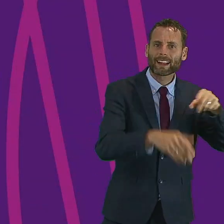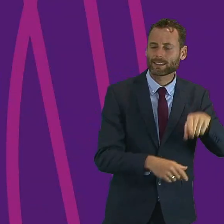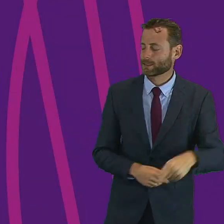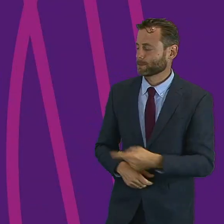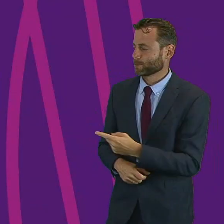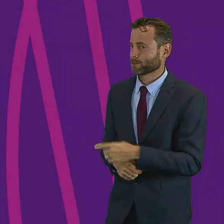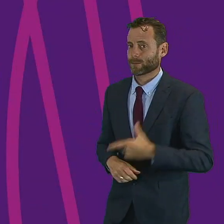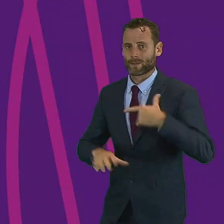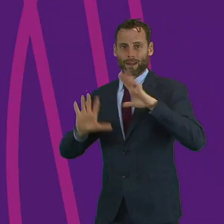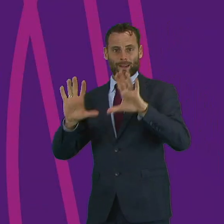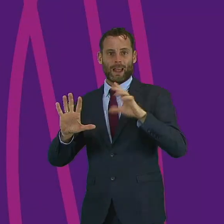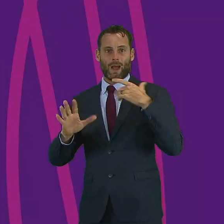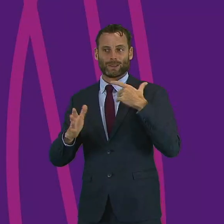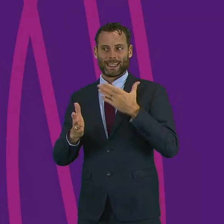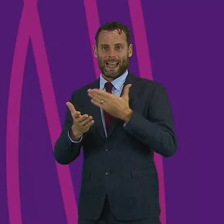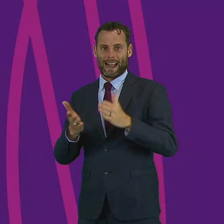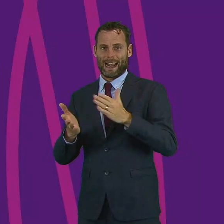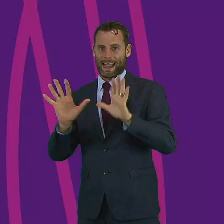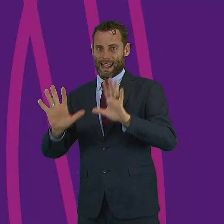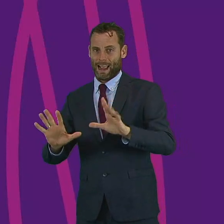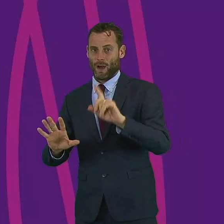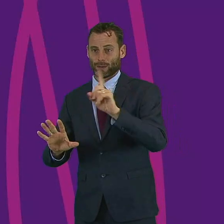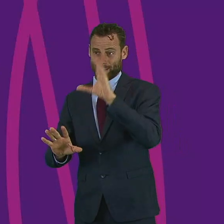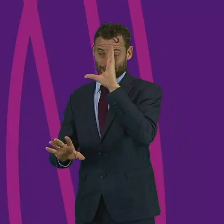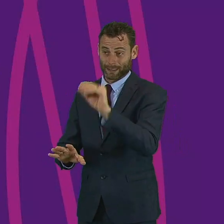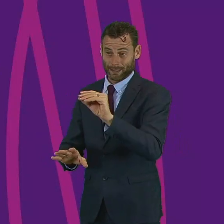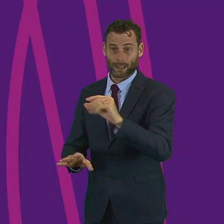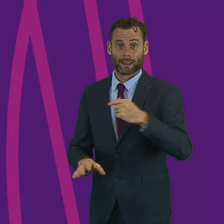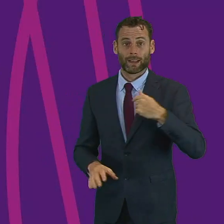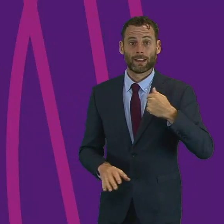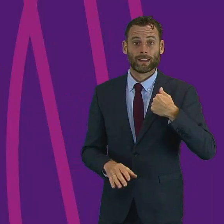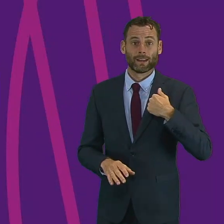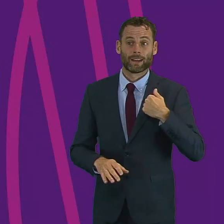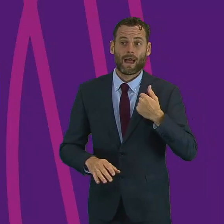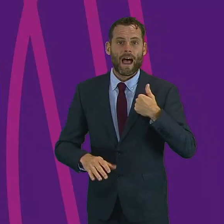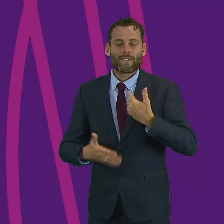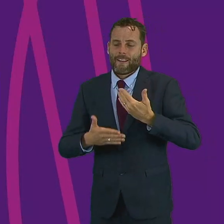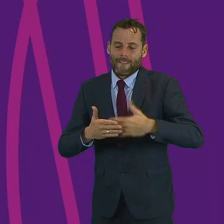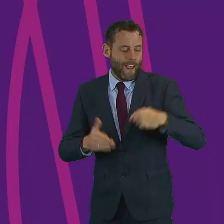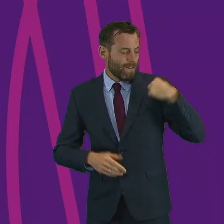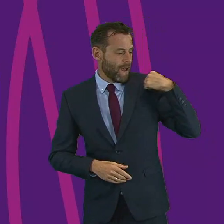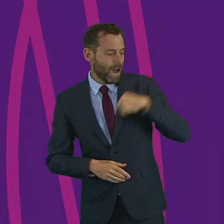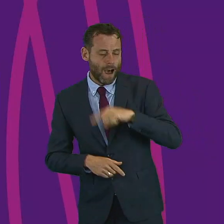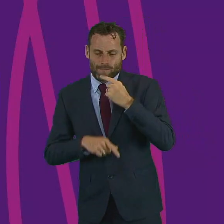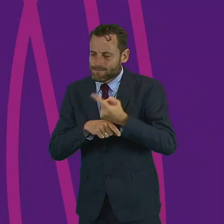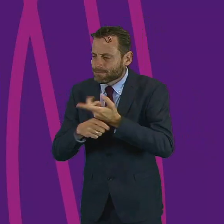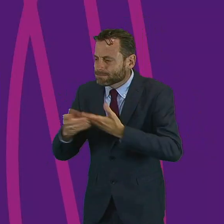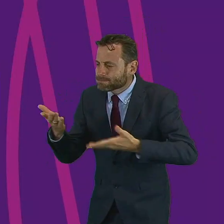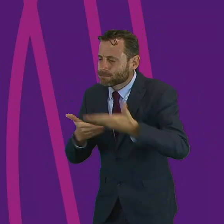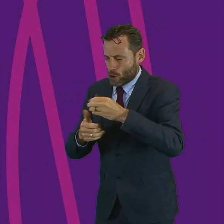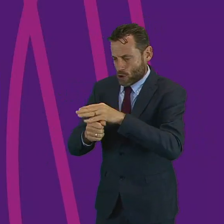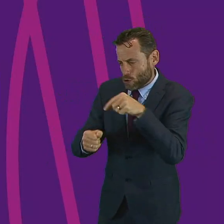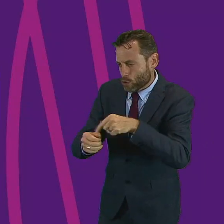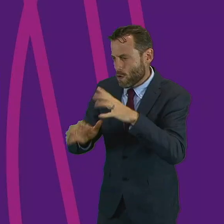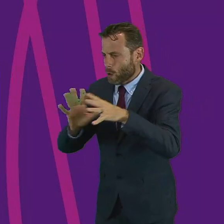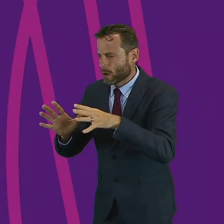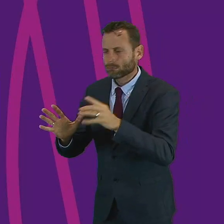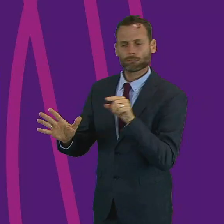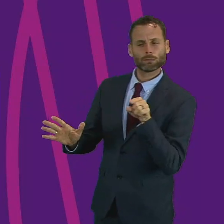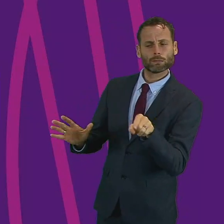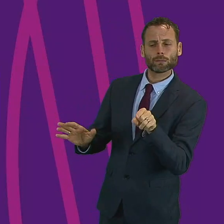and public buy-in is key to suppressing the virus. That's why there was shock across the UK earlier this week when it emerged that